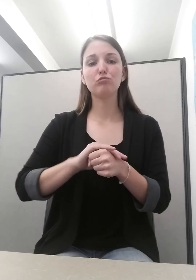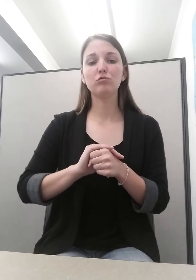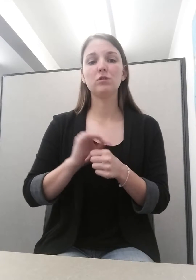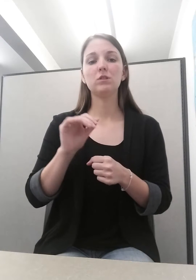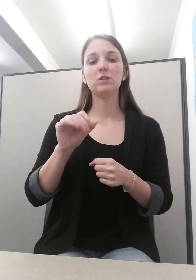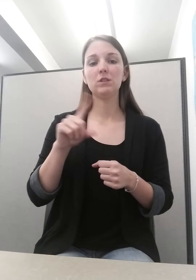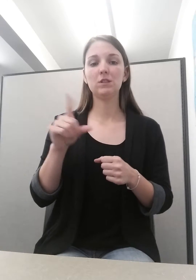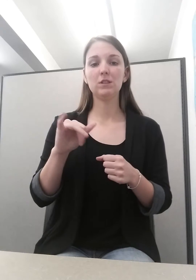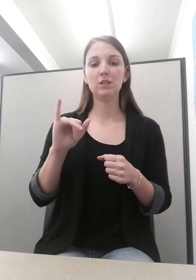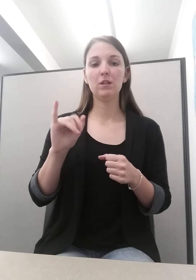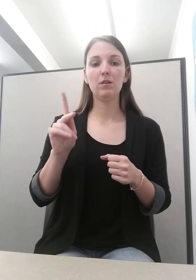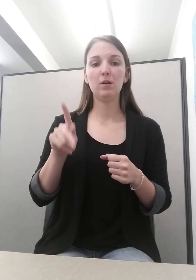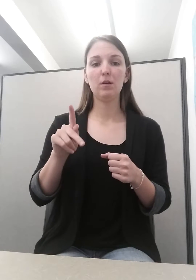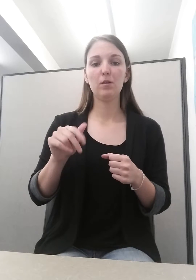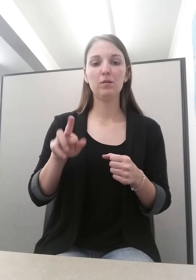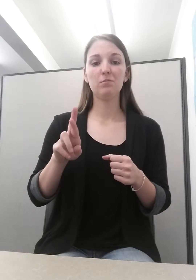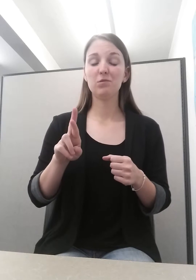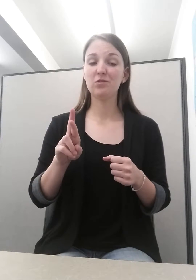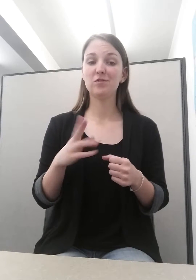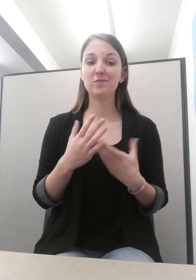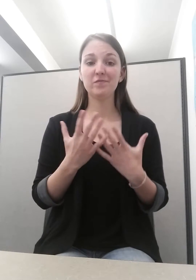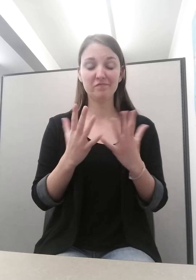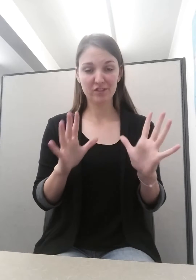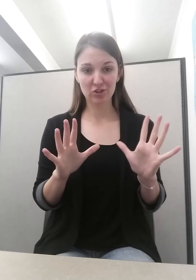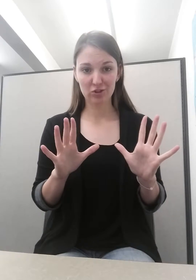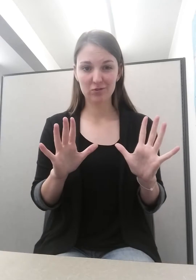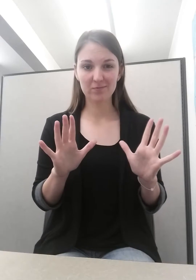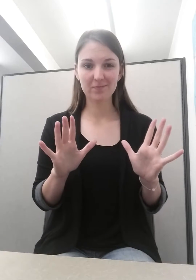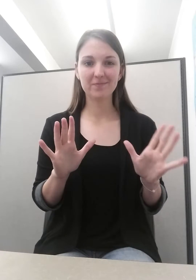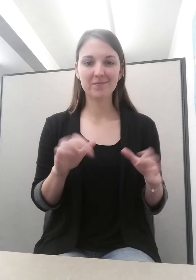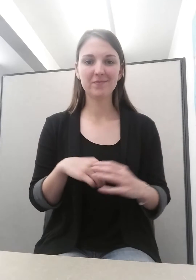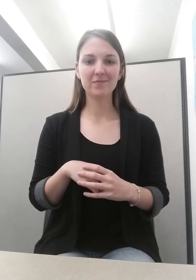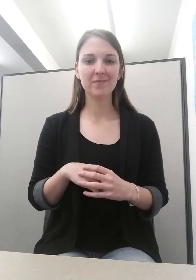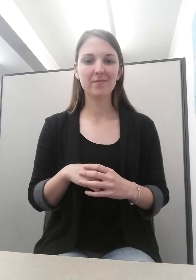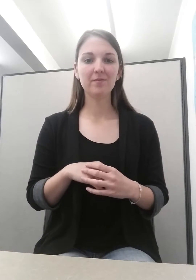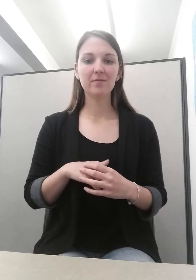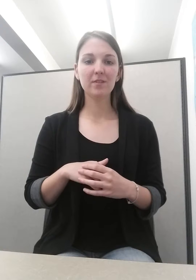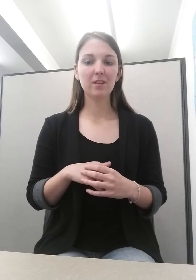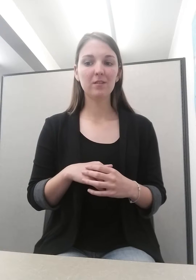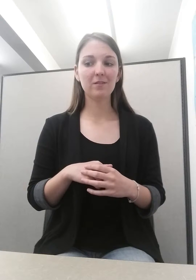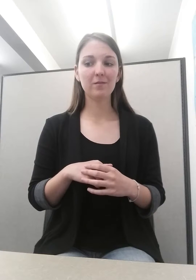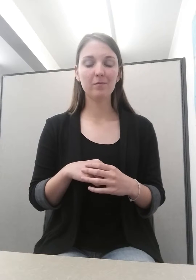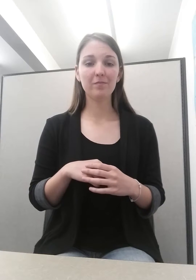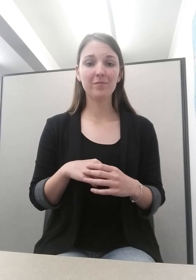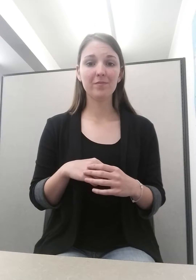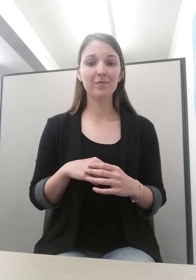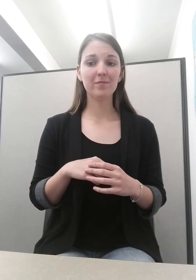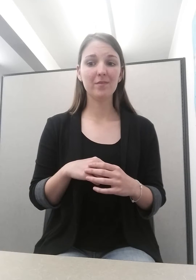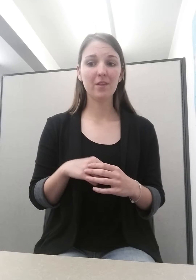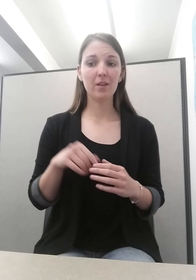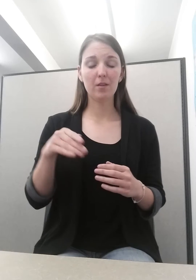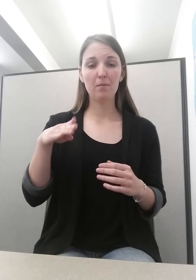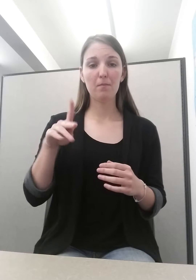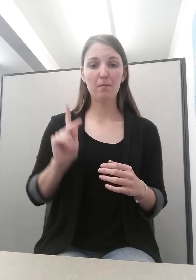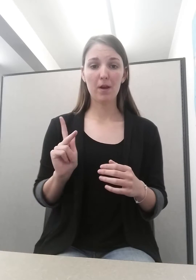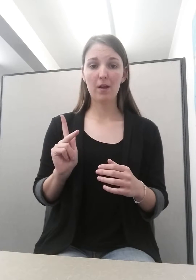your zipper. Now, after you've done that and you've got this one piece of fabric, the back part of your dress, you're going